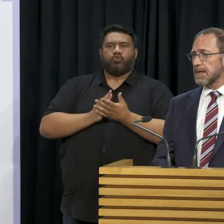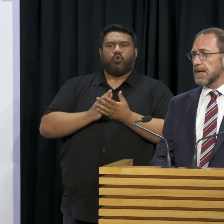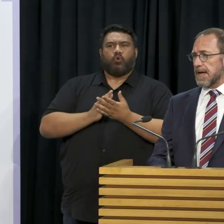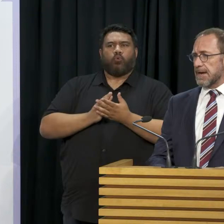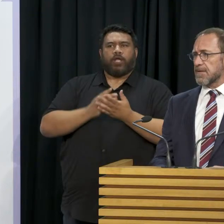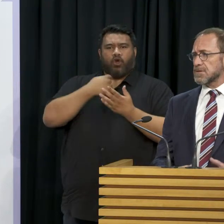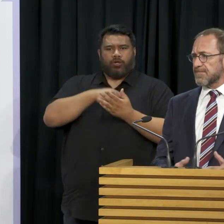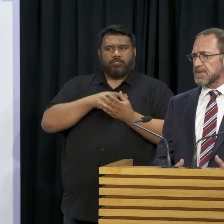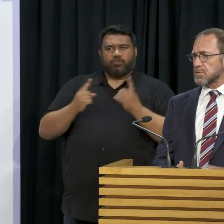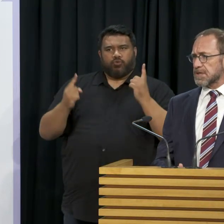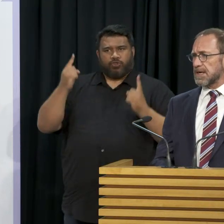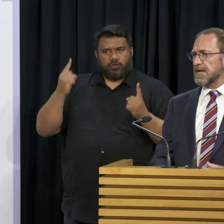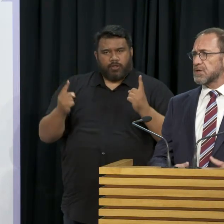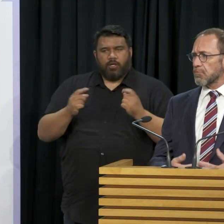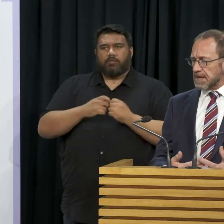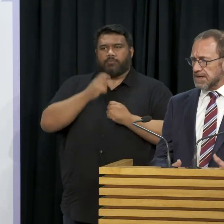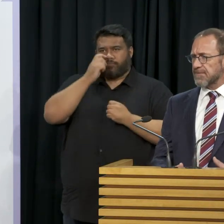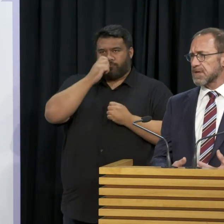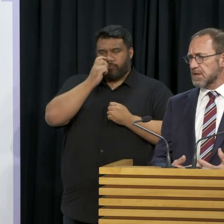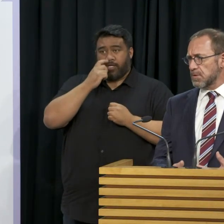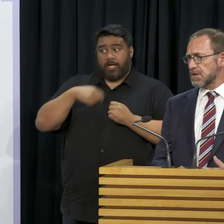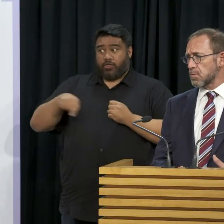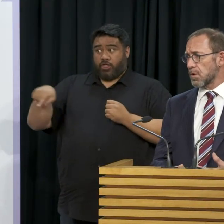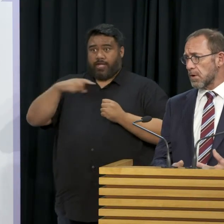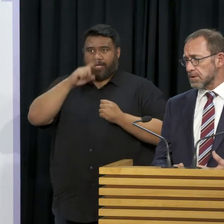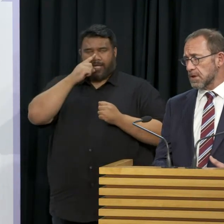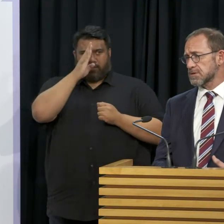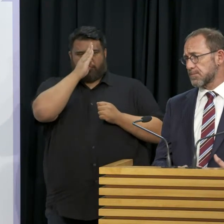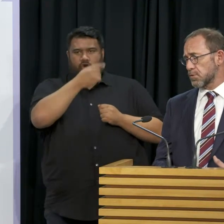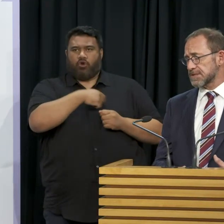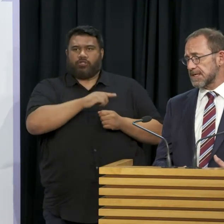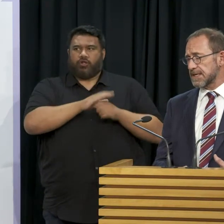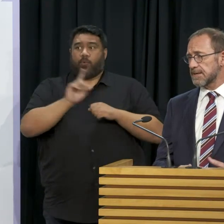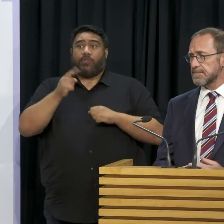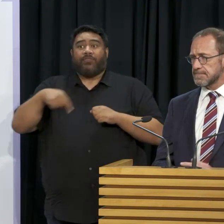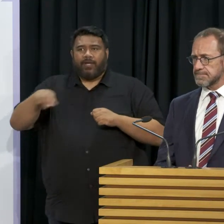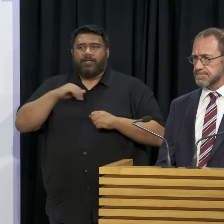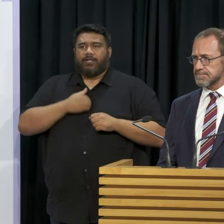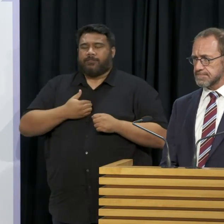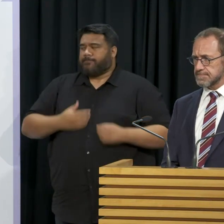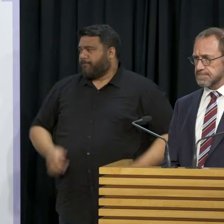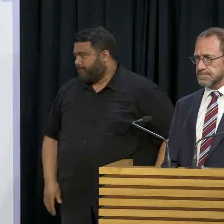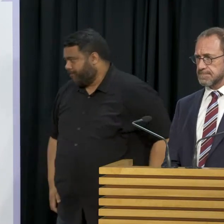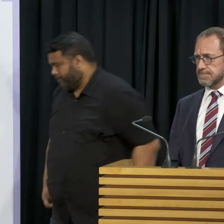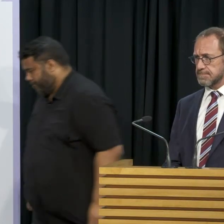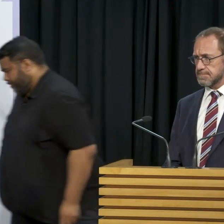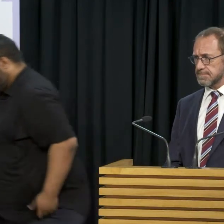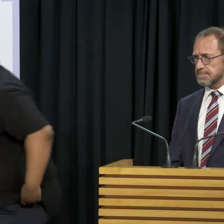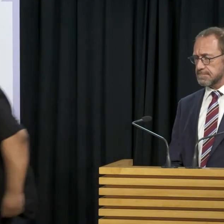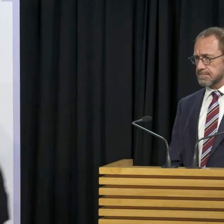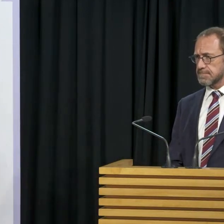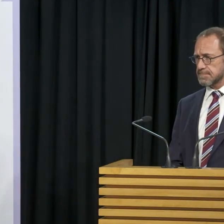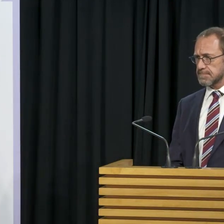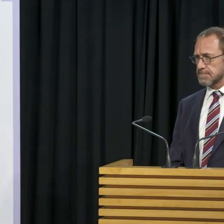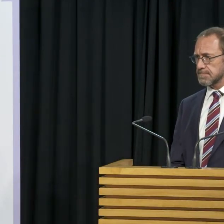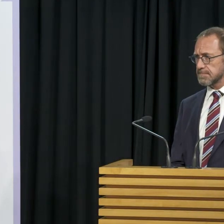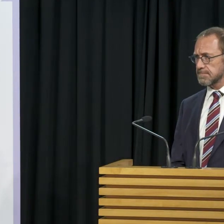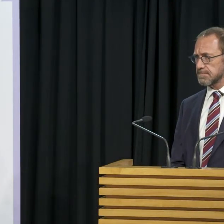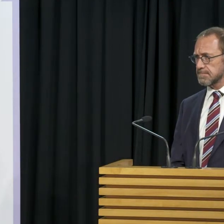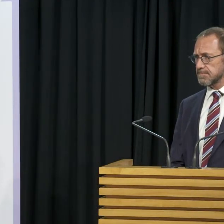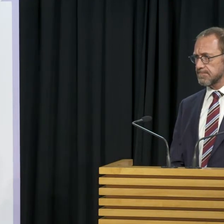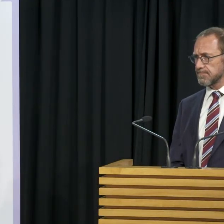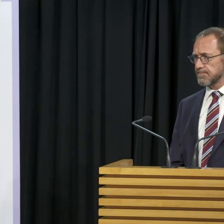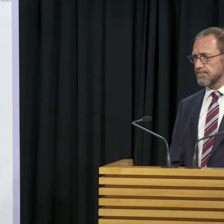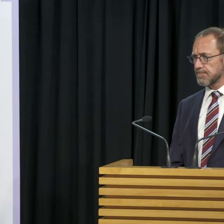accountability, and those officials can hear directly from the community what ongoing support is needed. Mental health support, has there been any